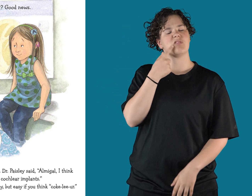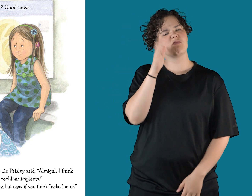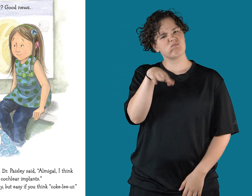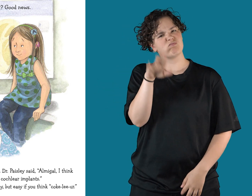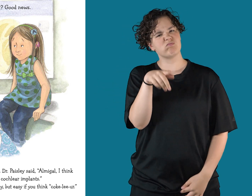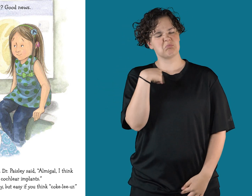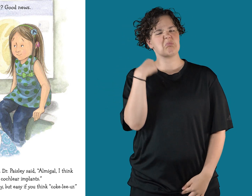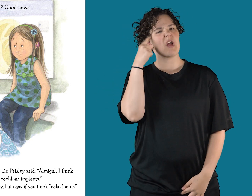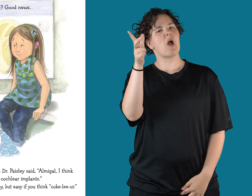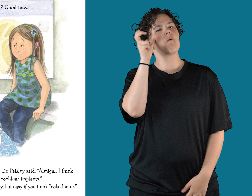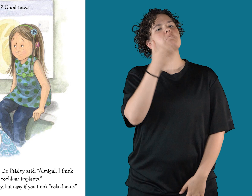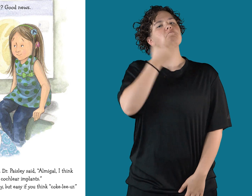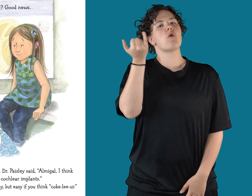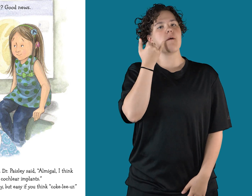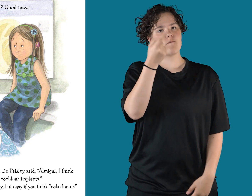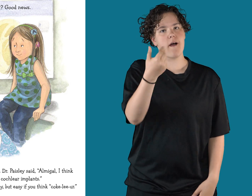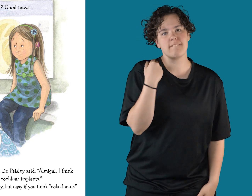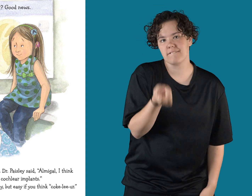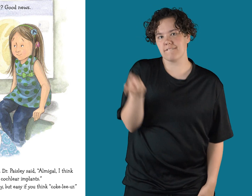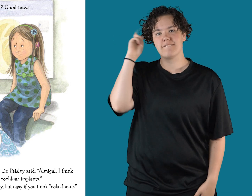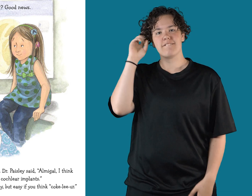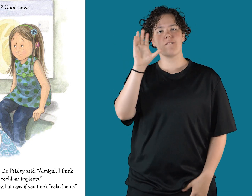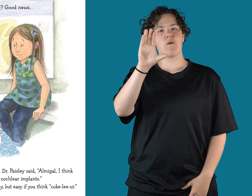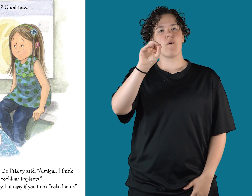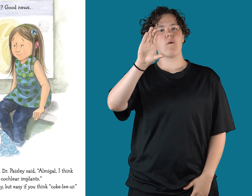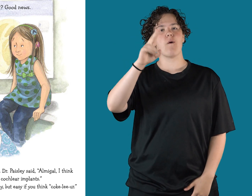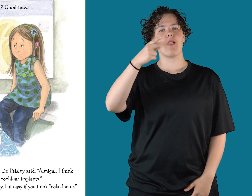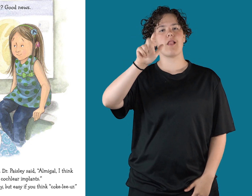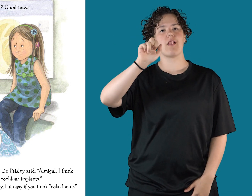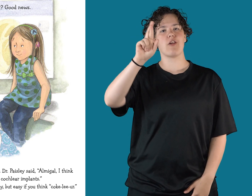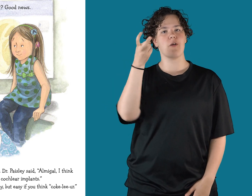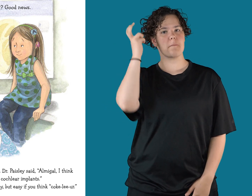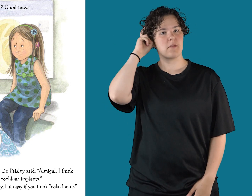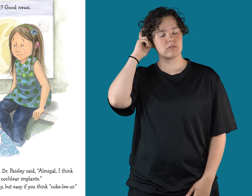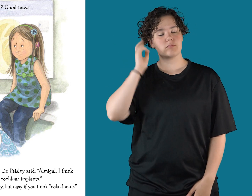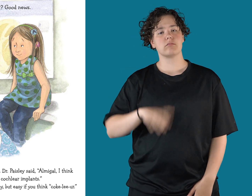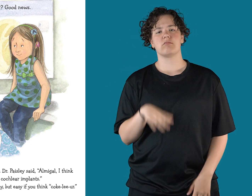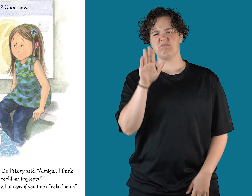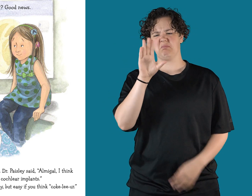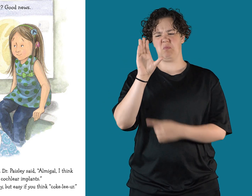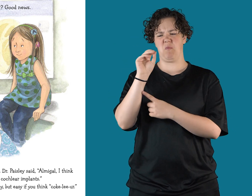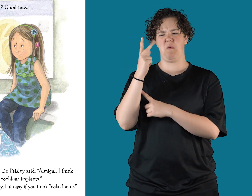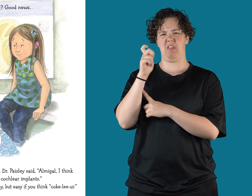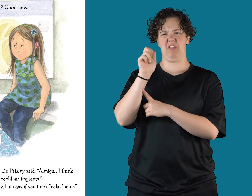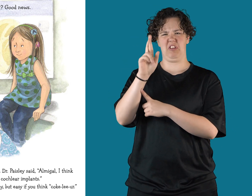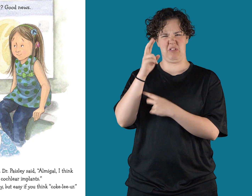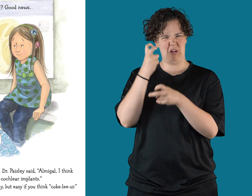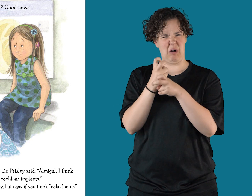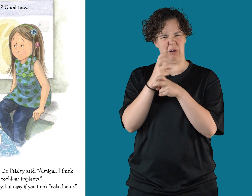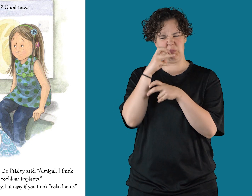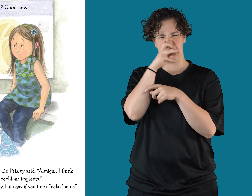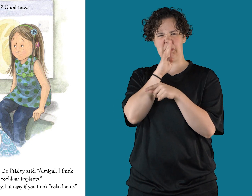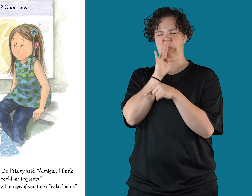I think you would hear better if you wore cochlear implants." Cochlear seems pretty weird to say, but easy if